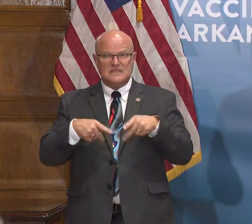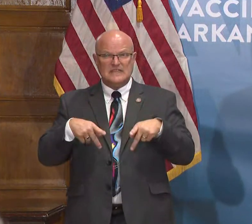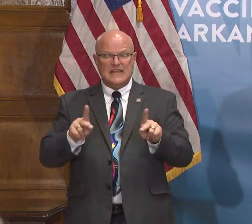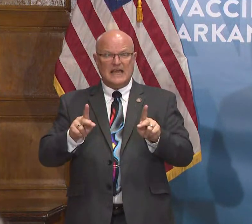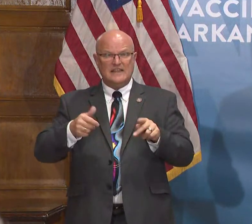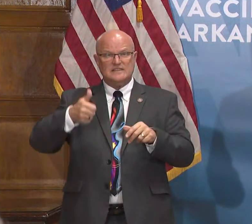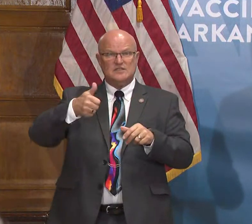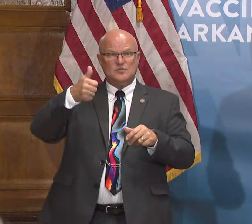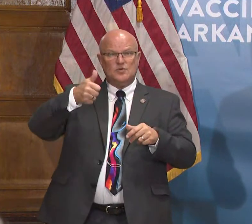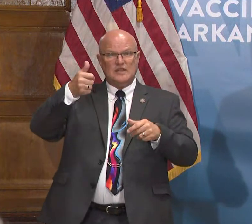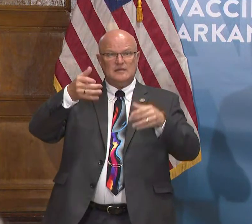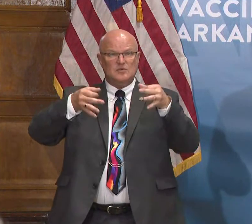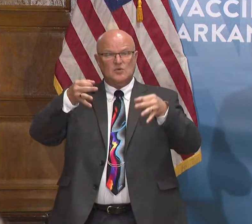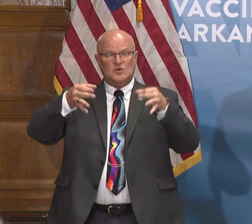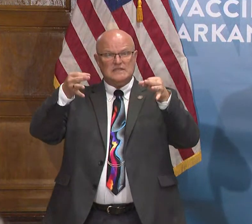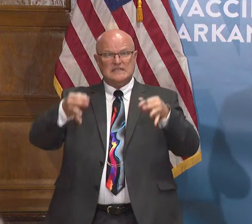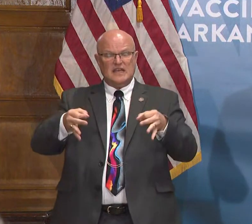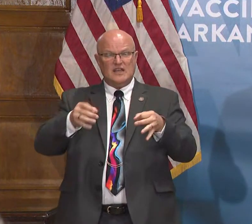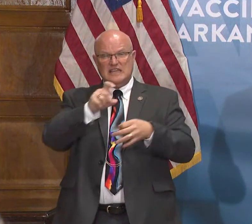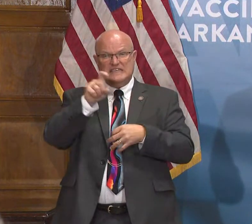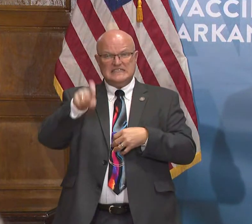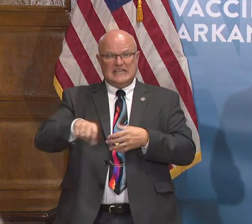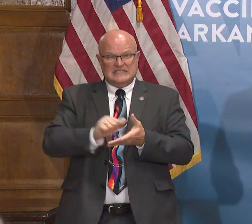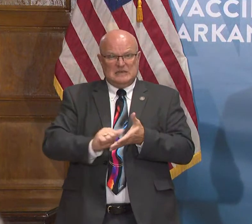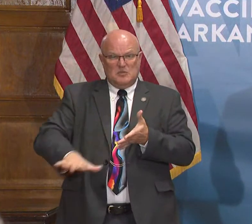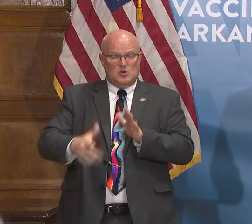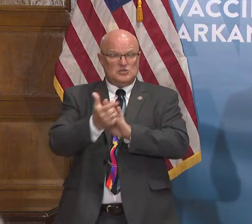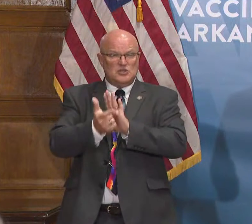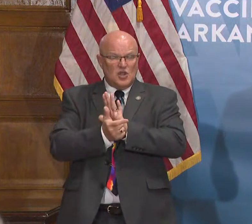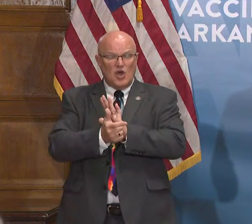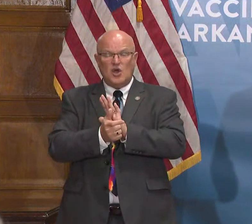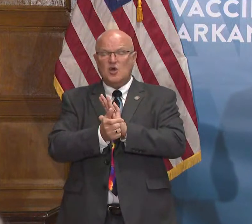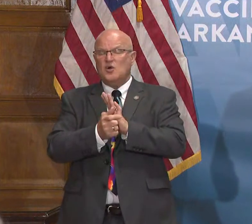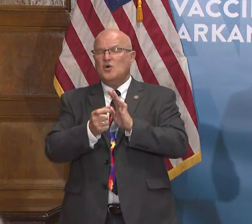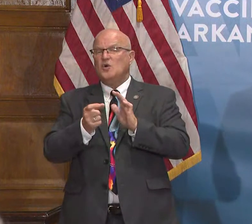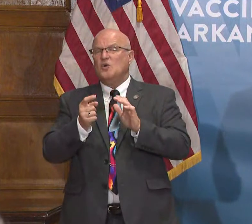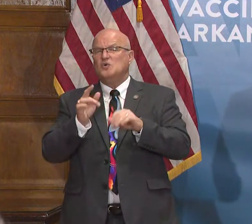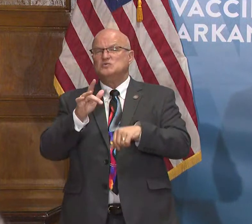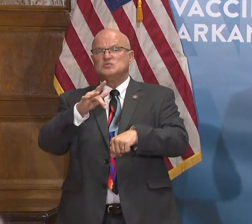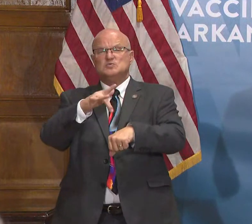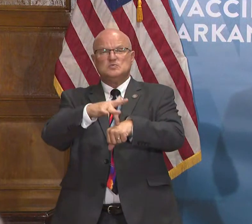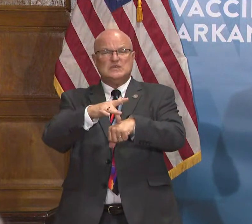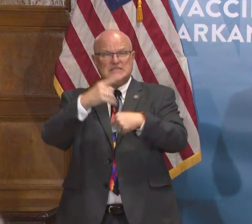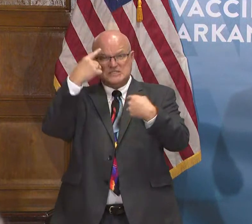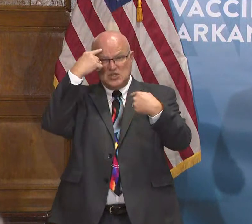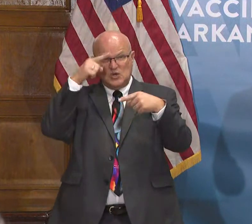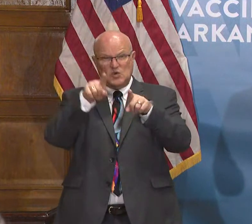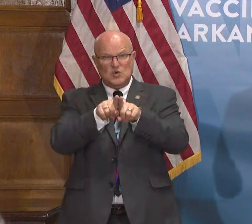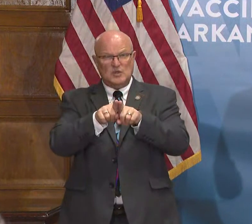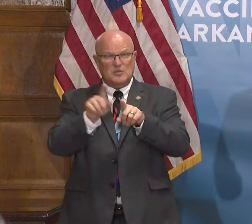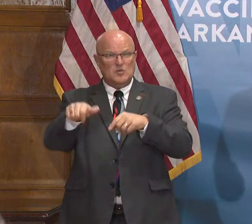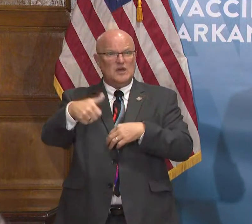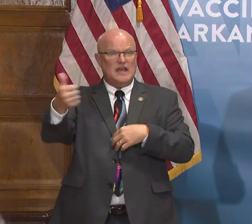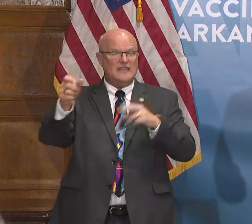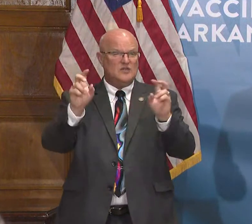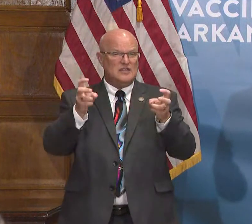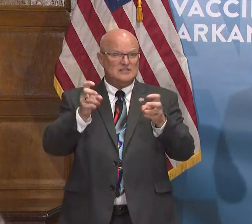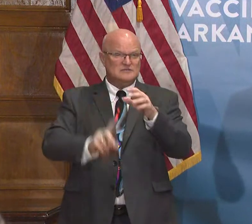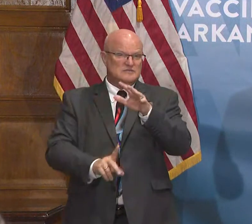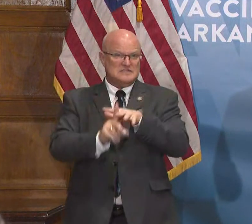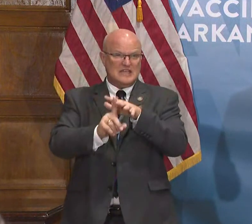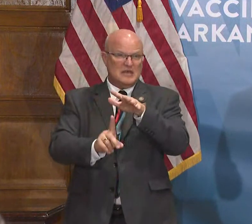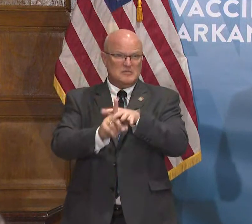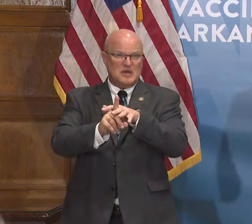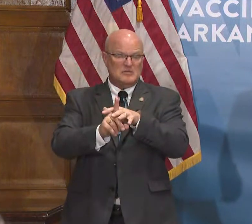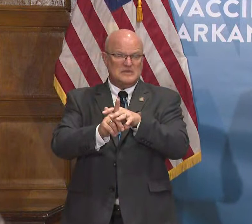Supreme Court to rule on the Texas abortion law, or to reach agreement on what other issues will come up in